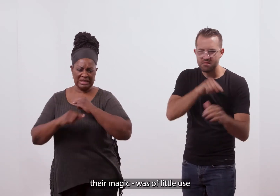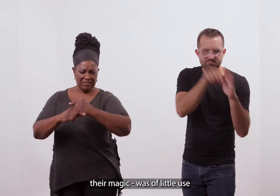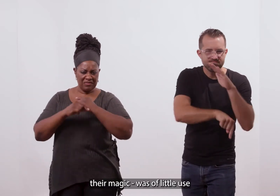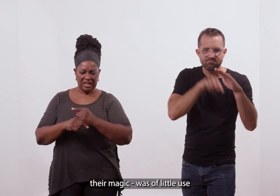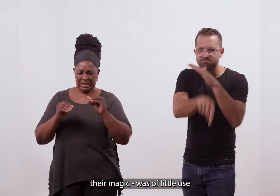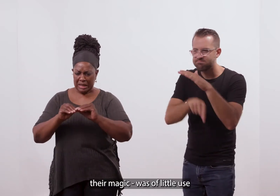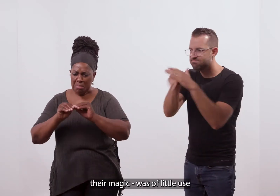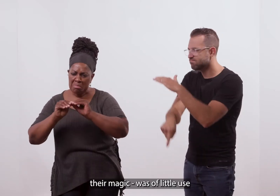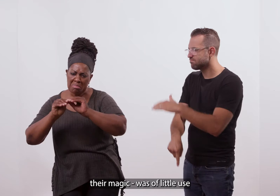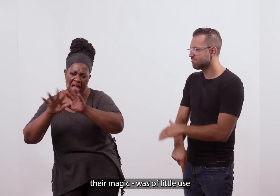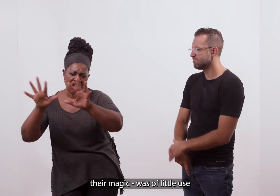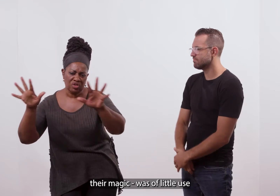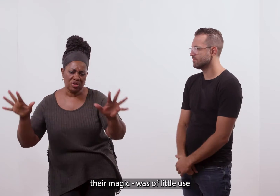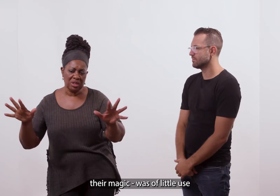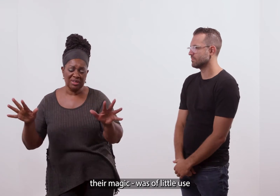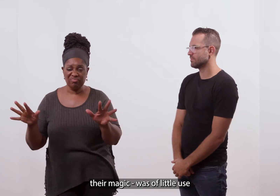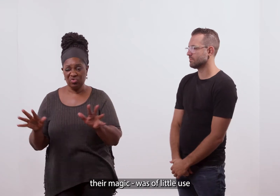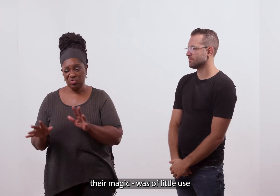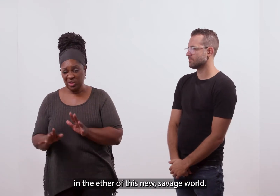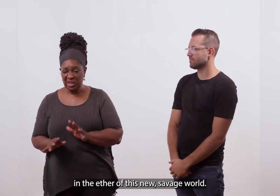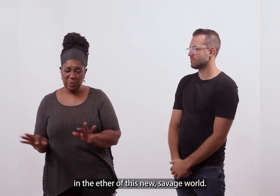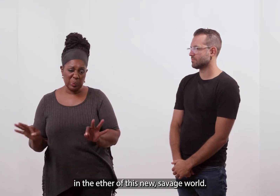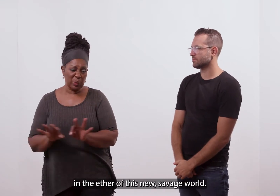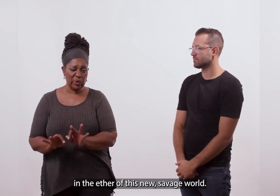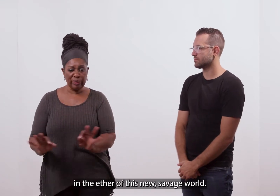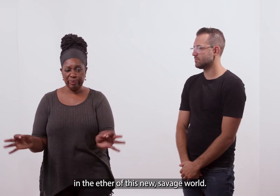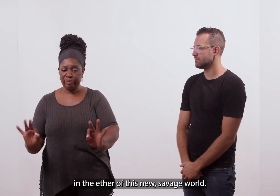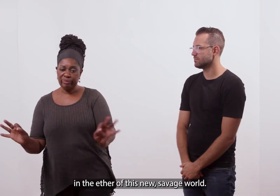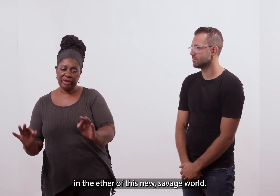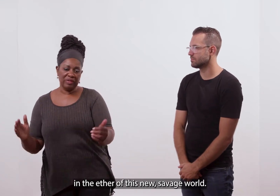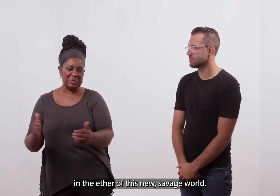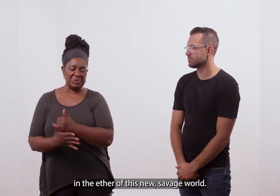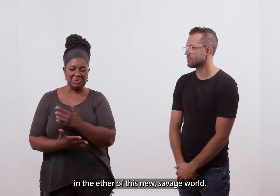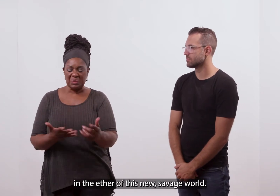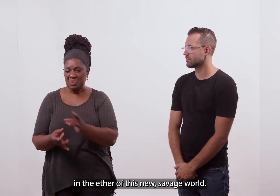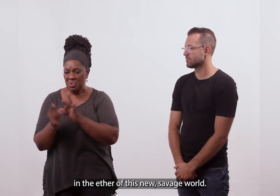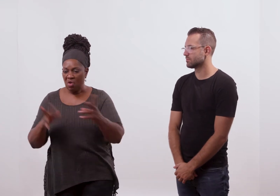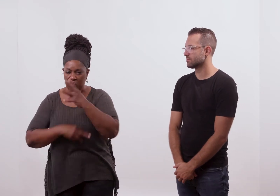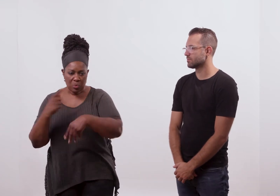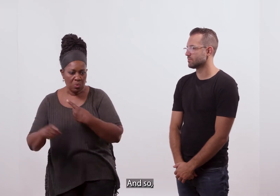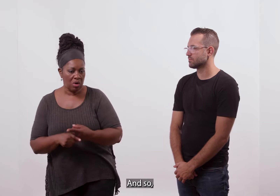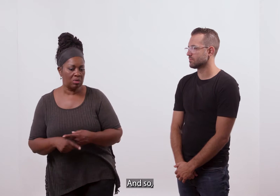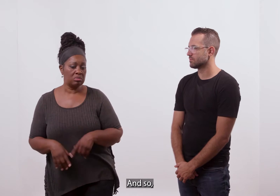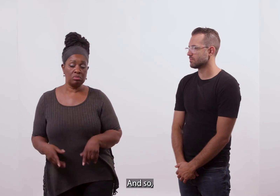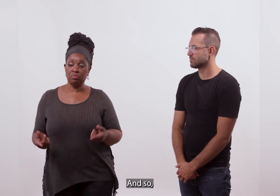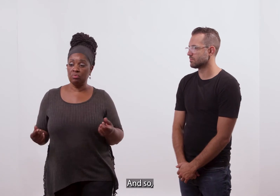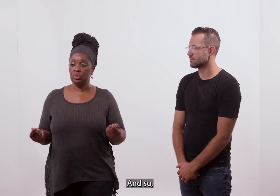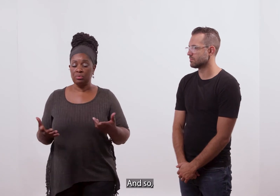their magic, was of little use in the ether of this new savage world. And